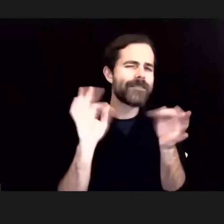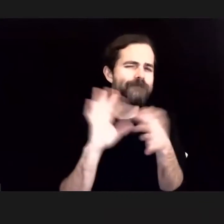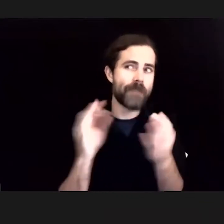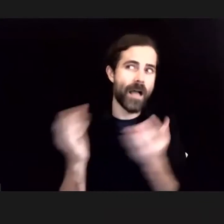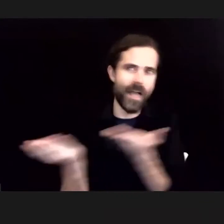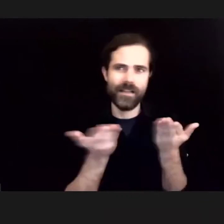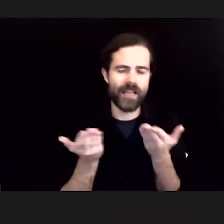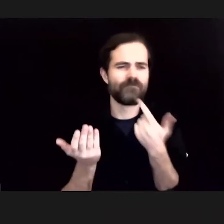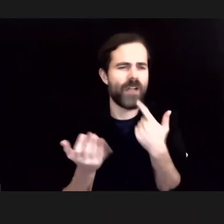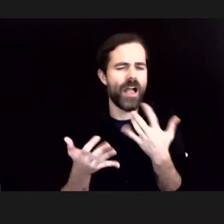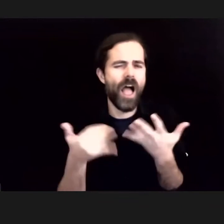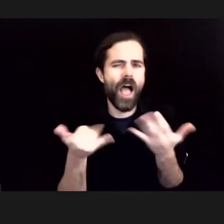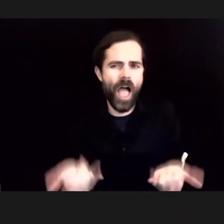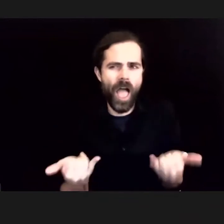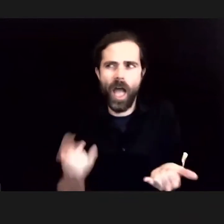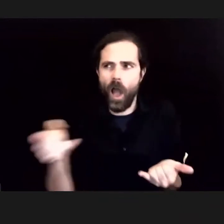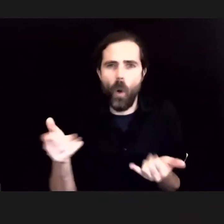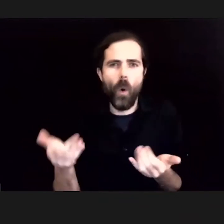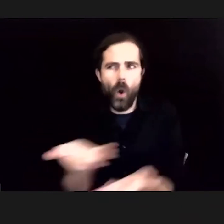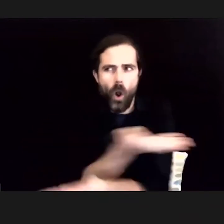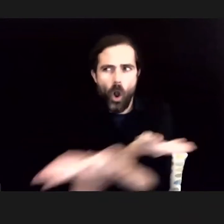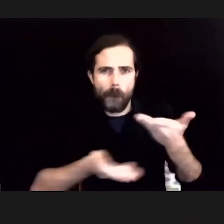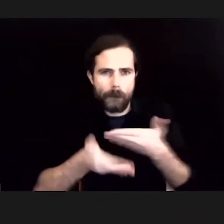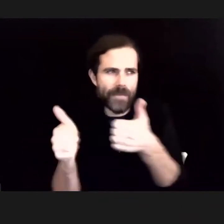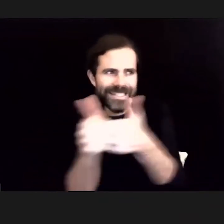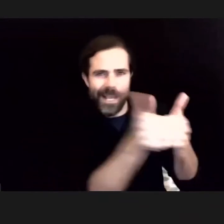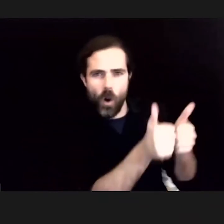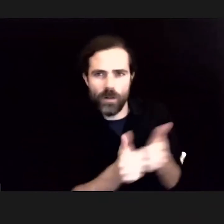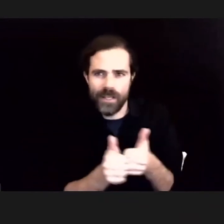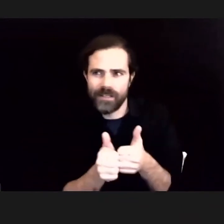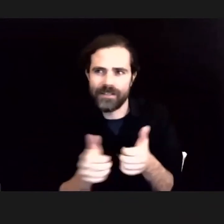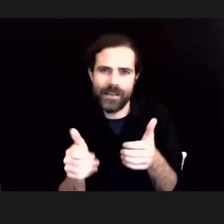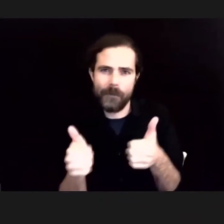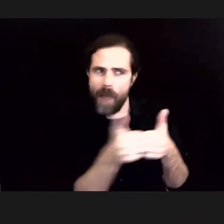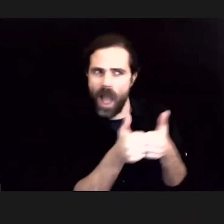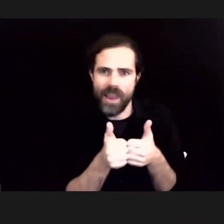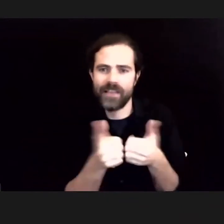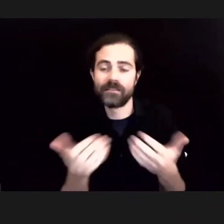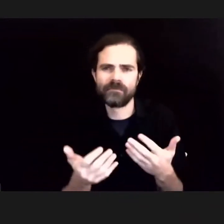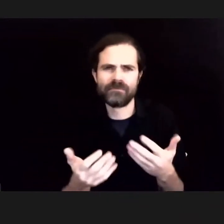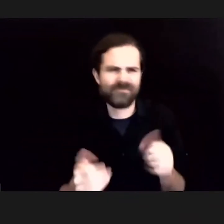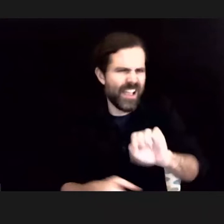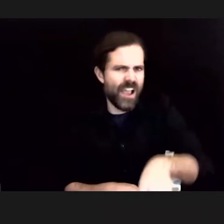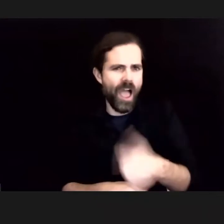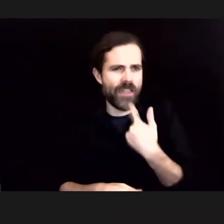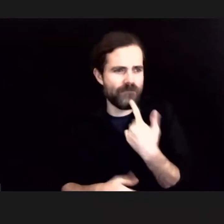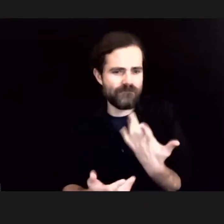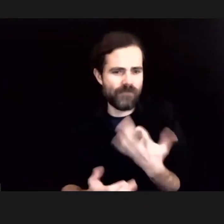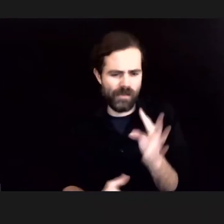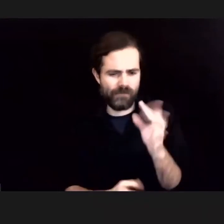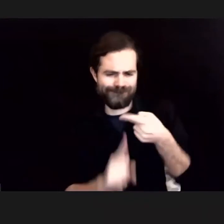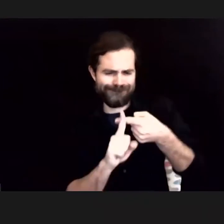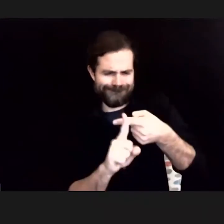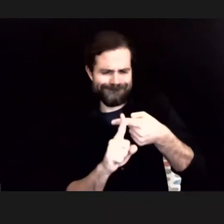from ACCESSIBILITECH. So please first let me to introduce to Jose Ucero.